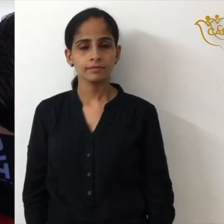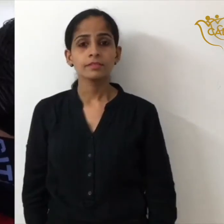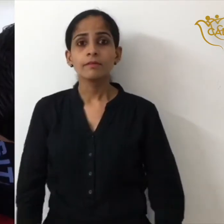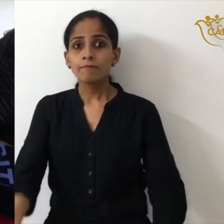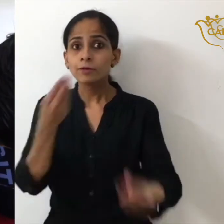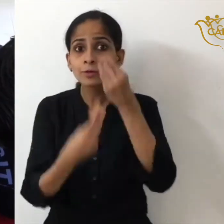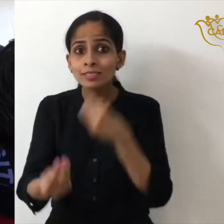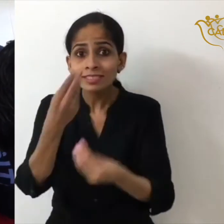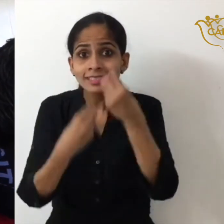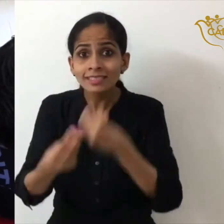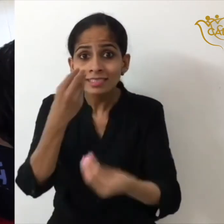eat